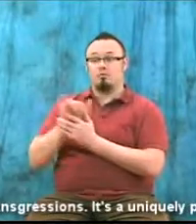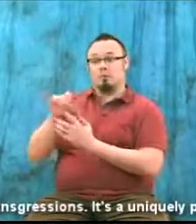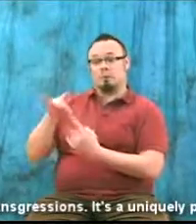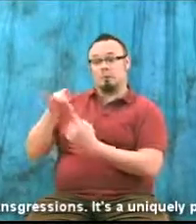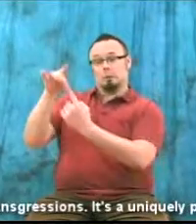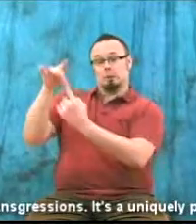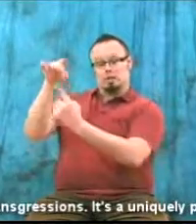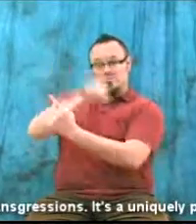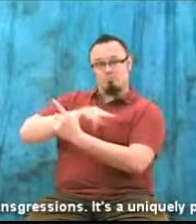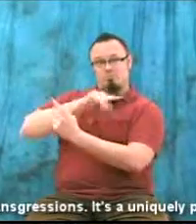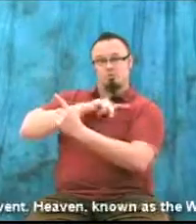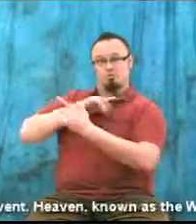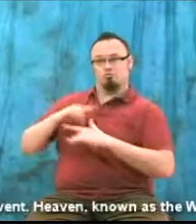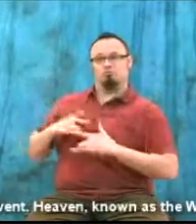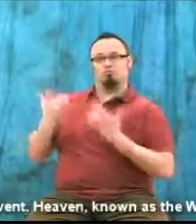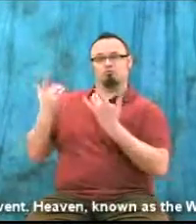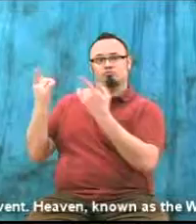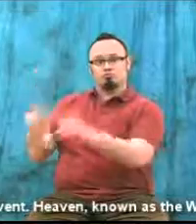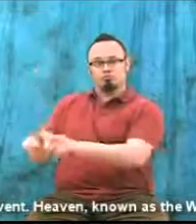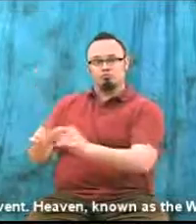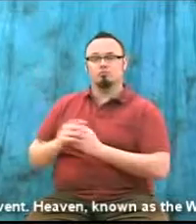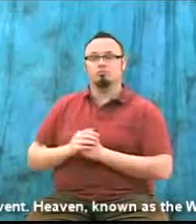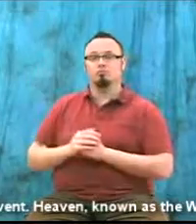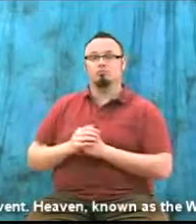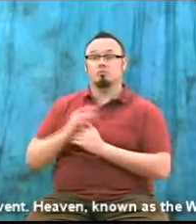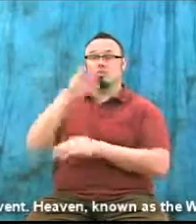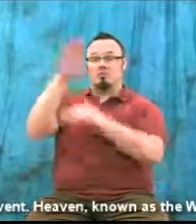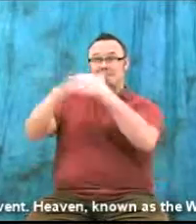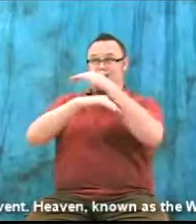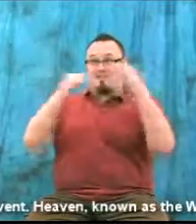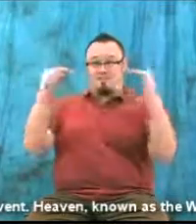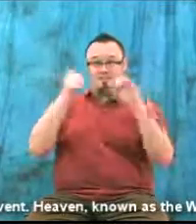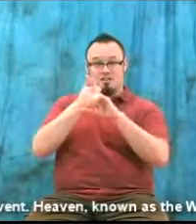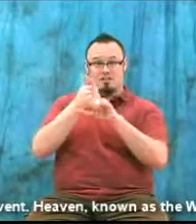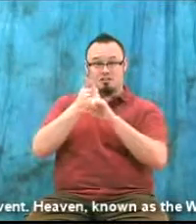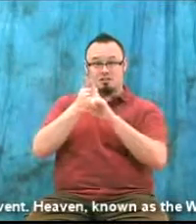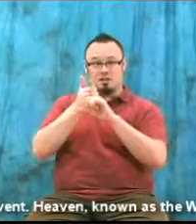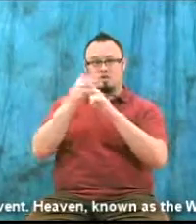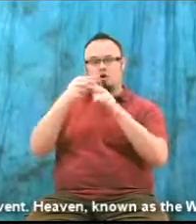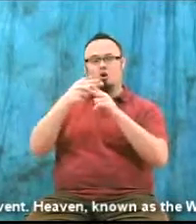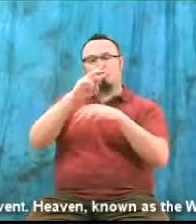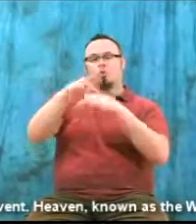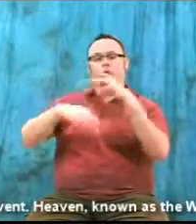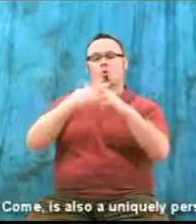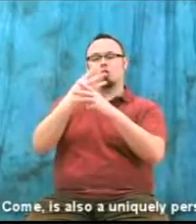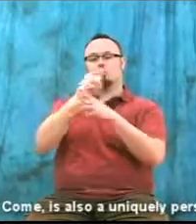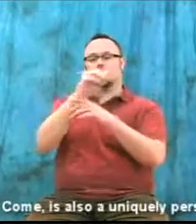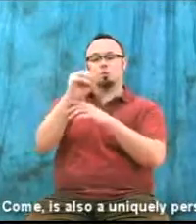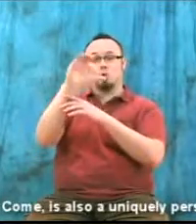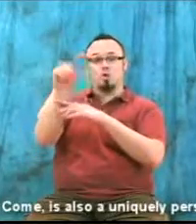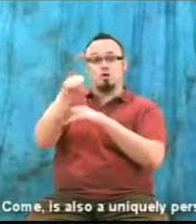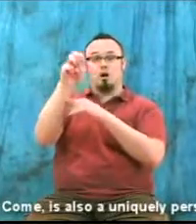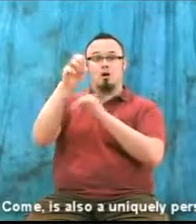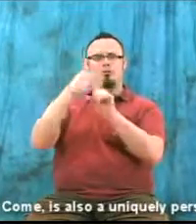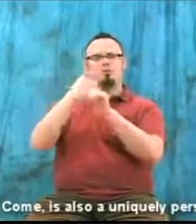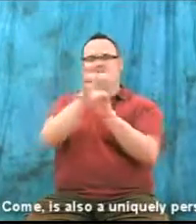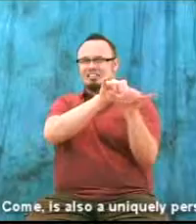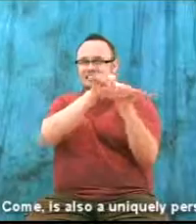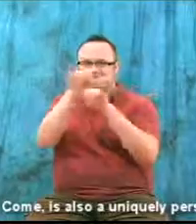It's a uniquely personal event. Heaven, known as the world to come, is also a uniquely personal